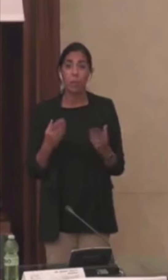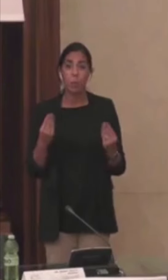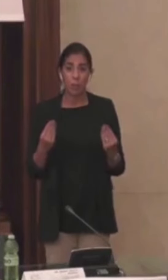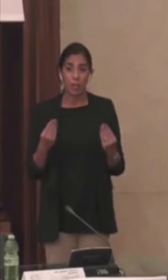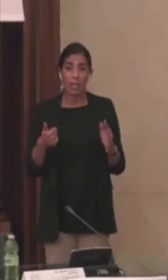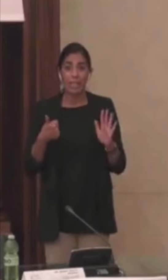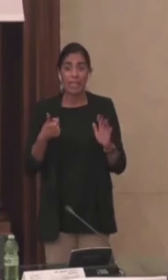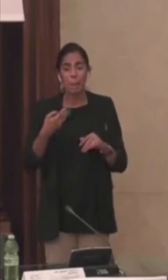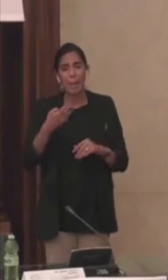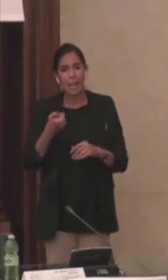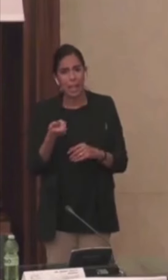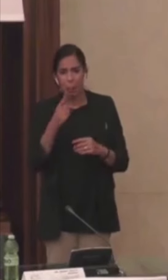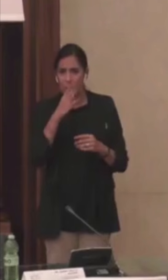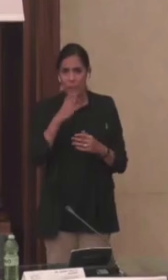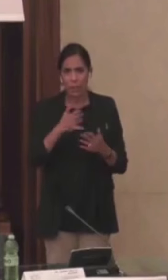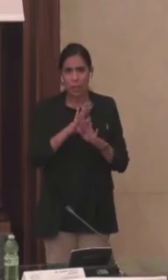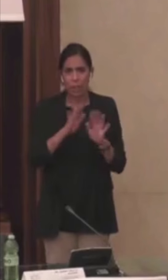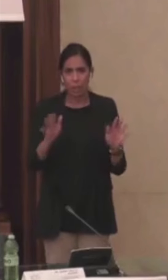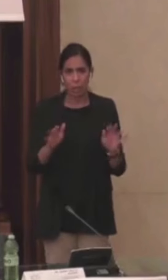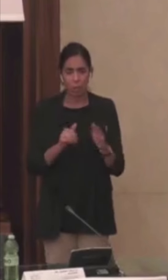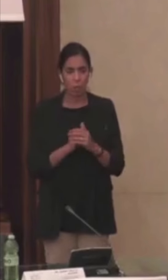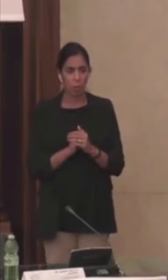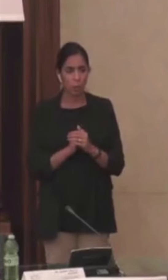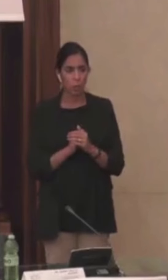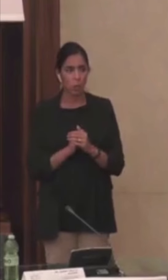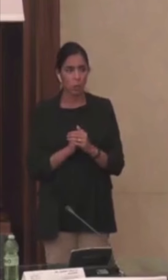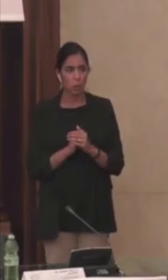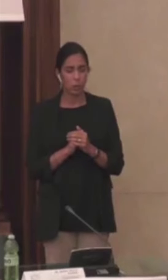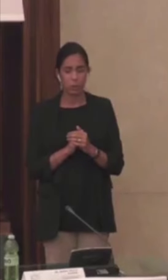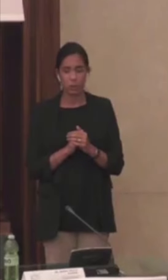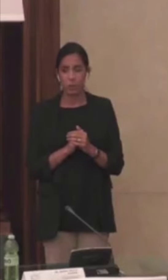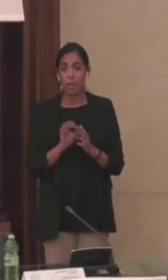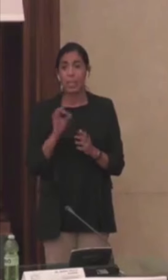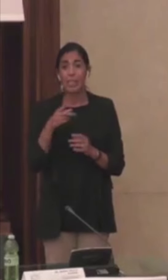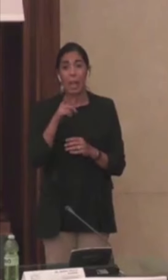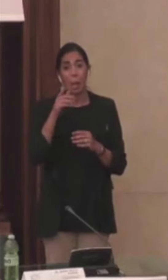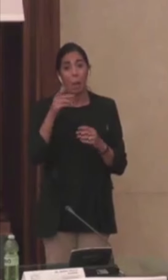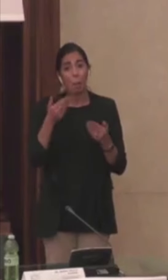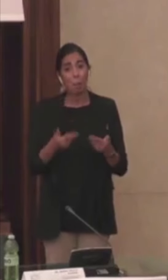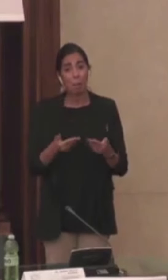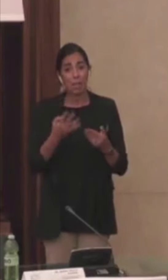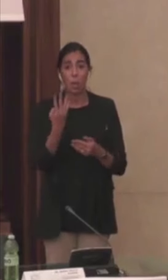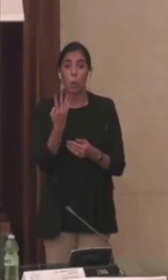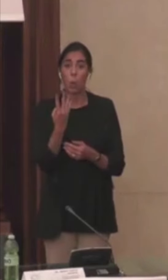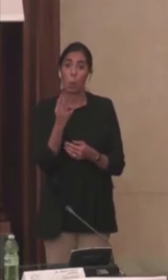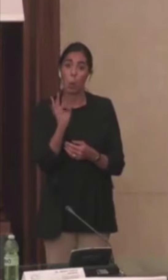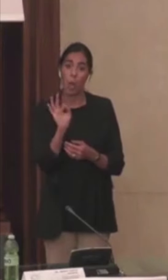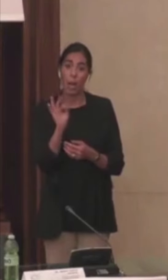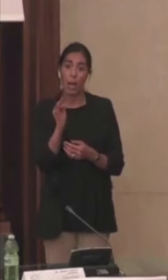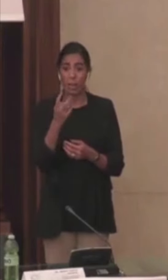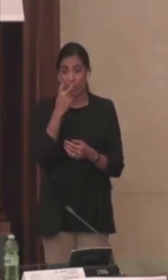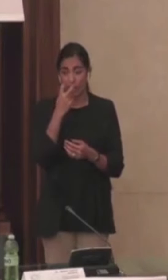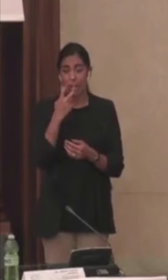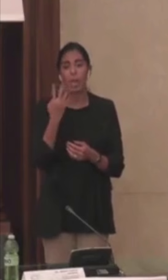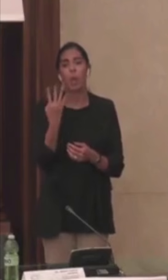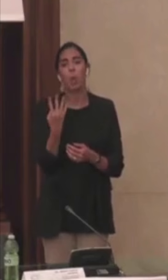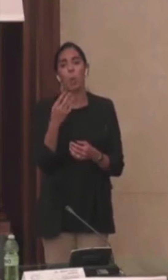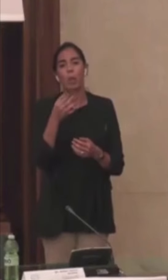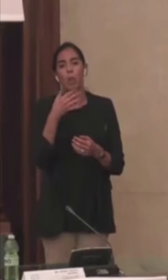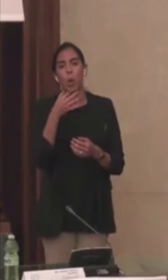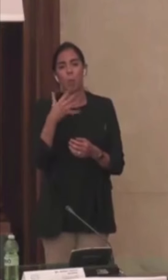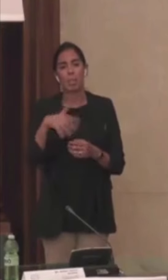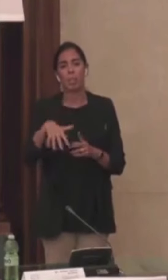If you are 40 kilograms of weight, this is the dosage, as you can see it here. My